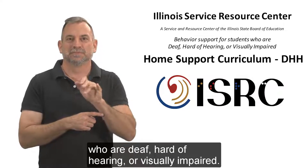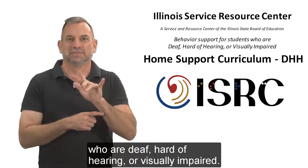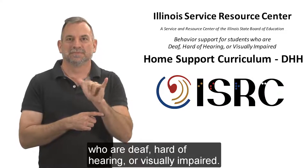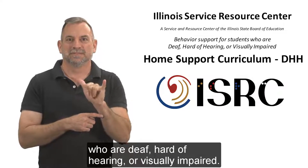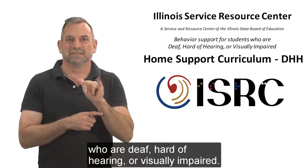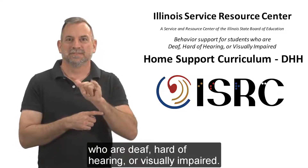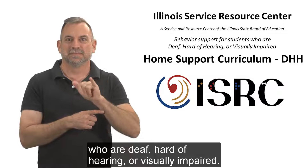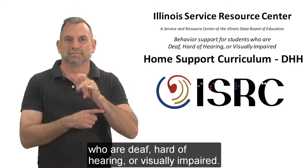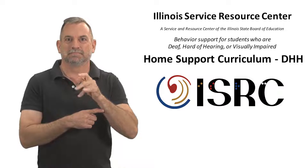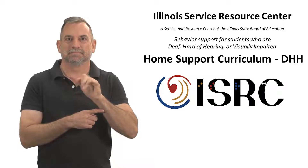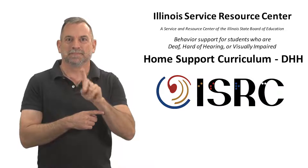visually impaired.